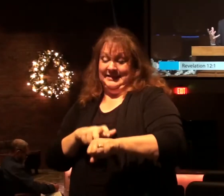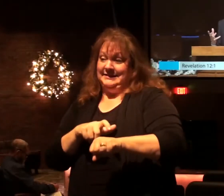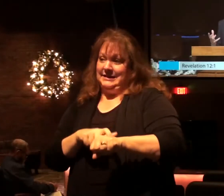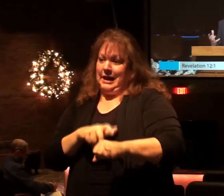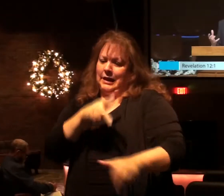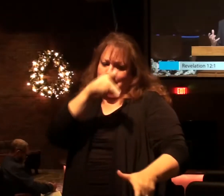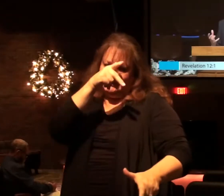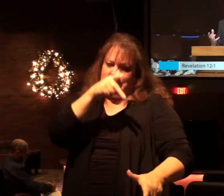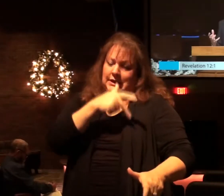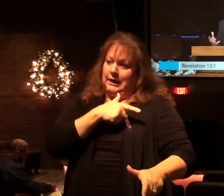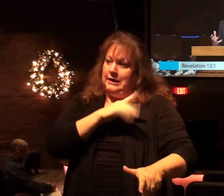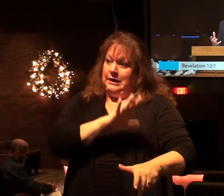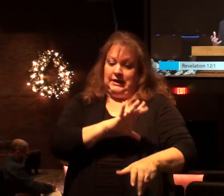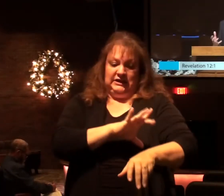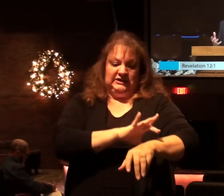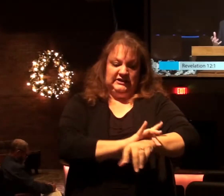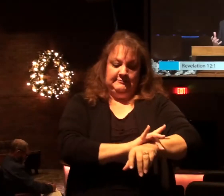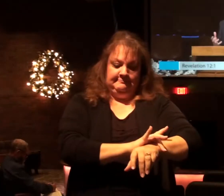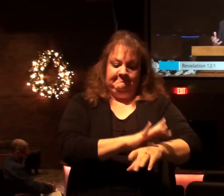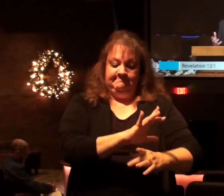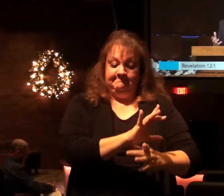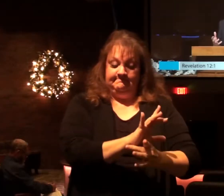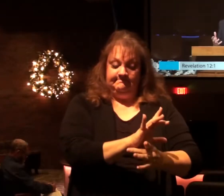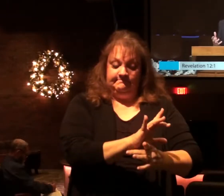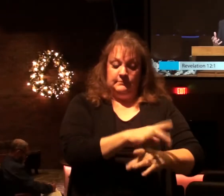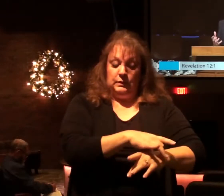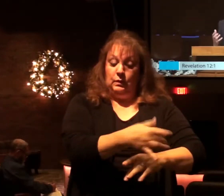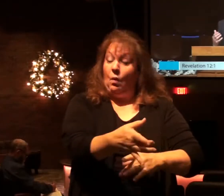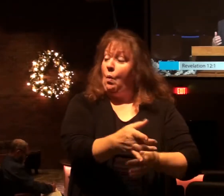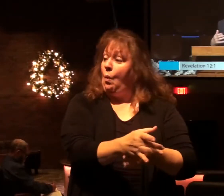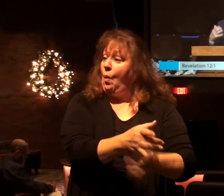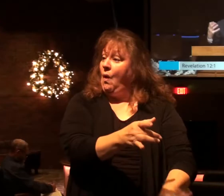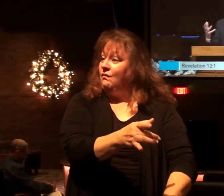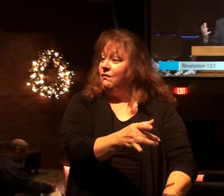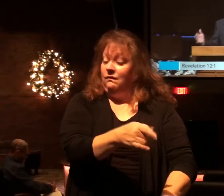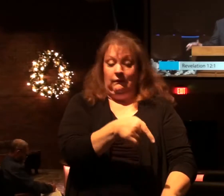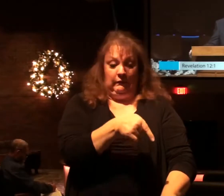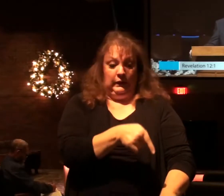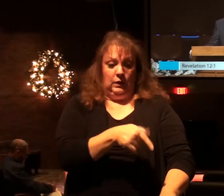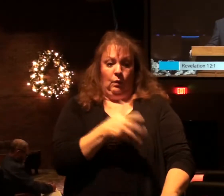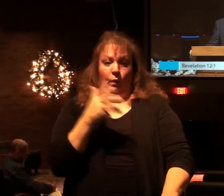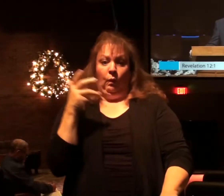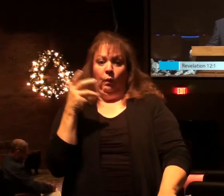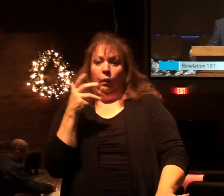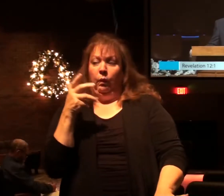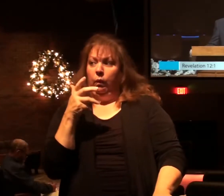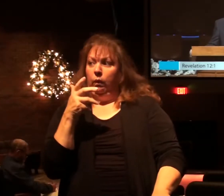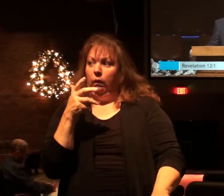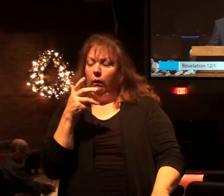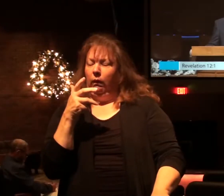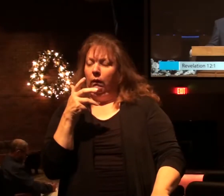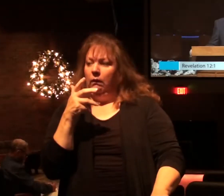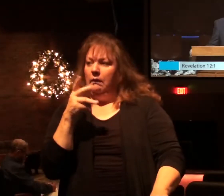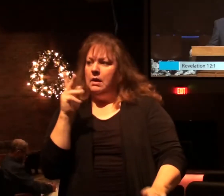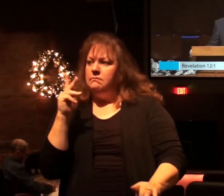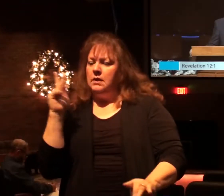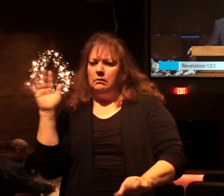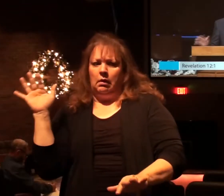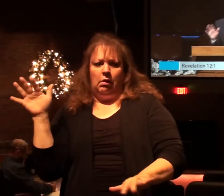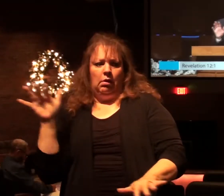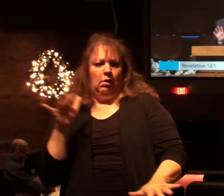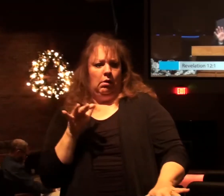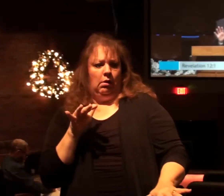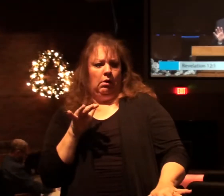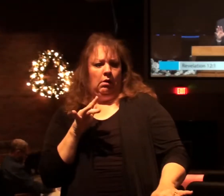have restraints removed, and he will do mighty things to bring